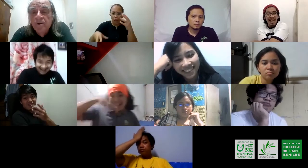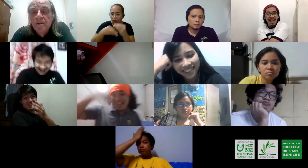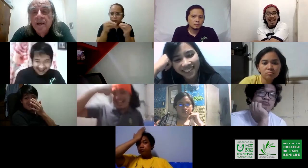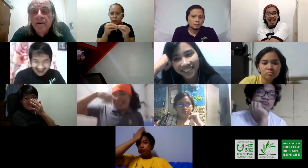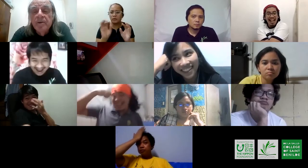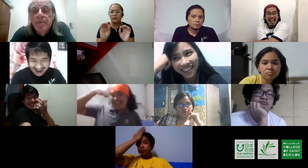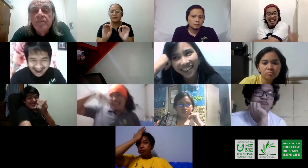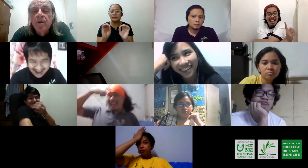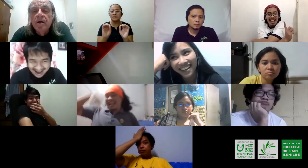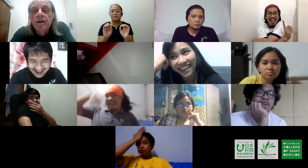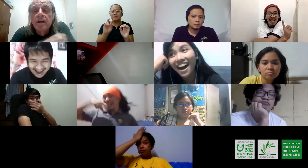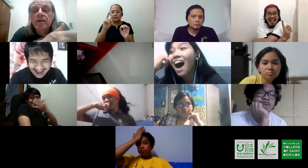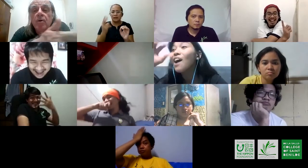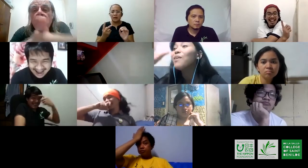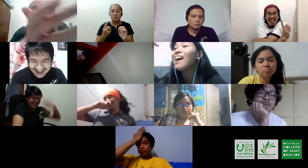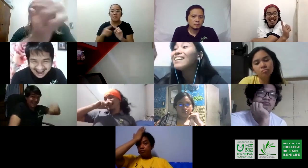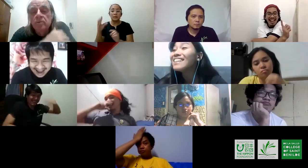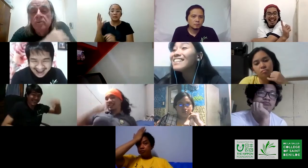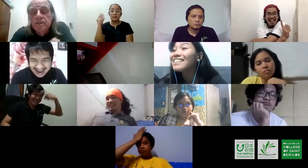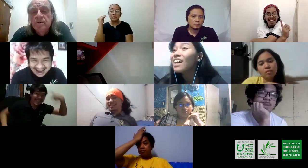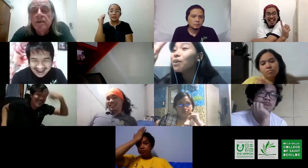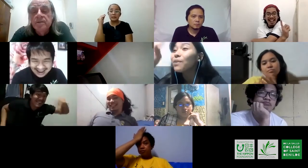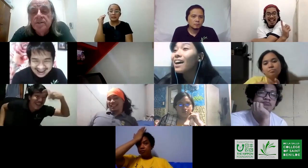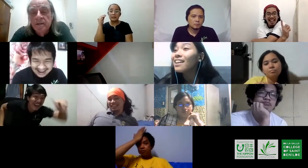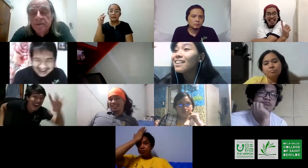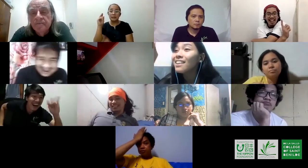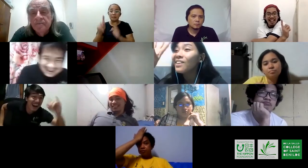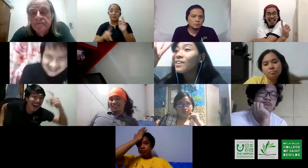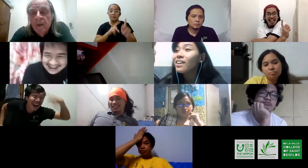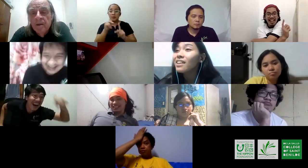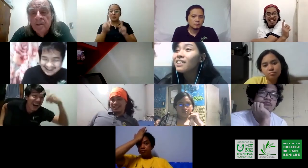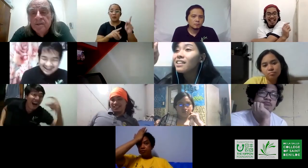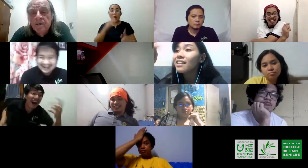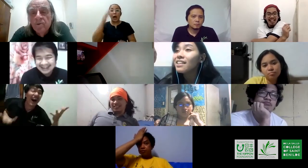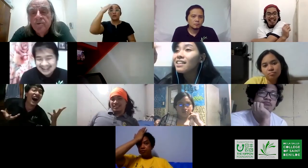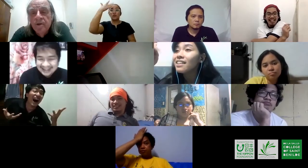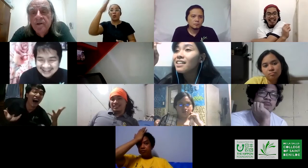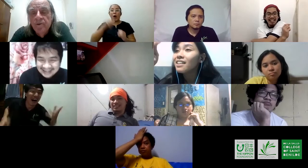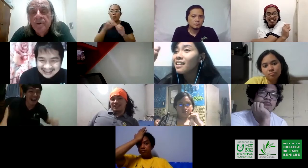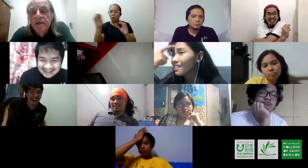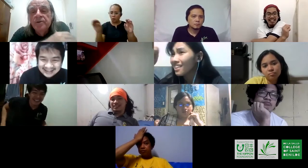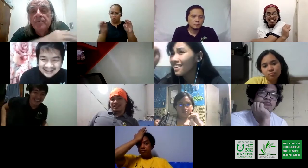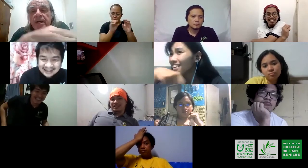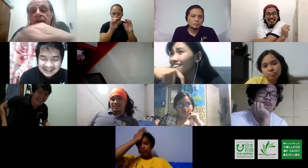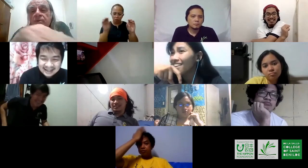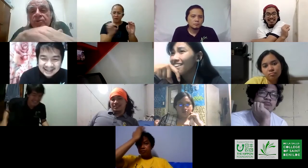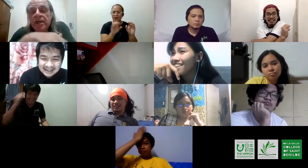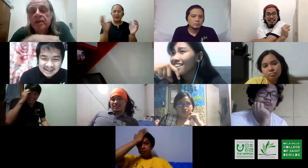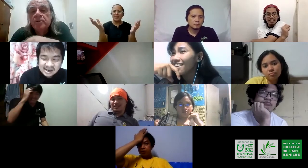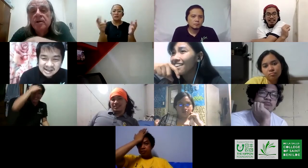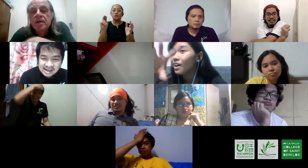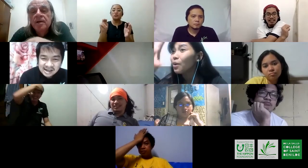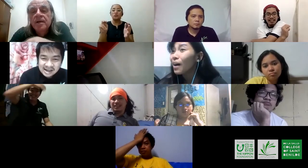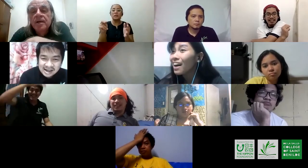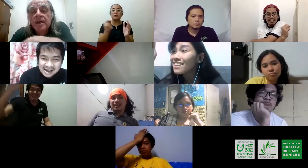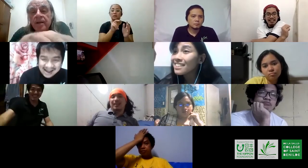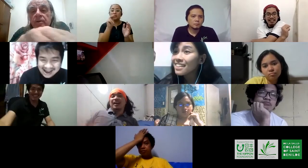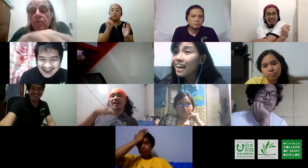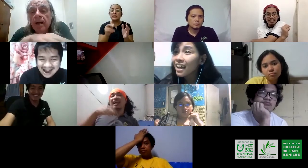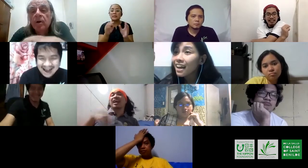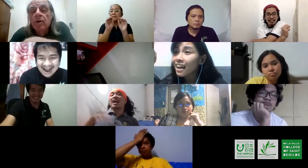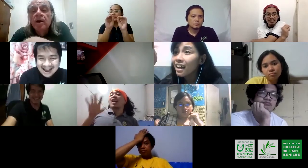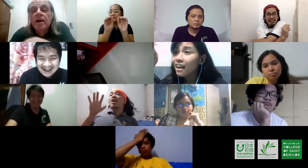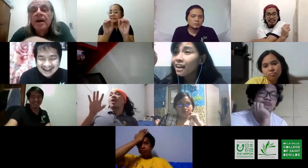But hearing people aren't going to know how to construct a sentence. So you need to be able to teach